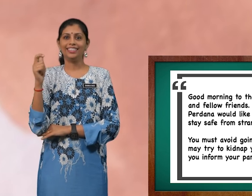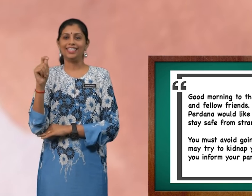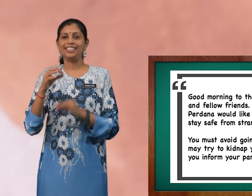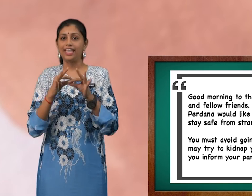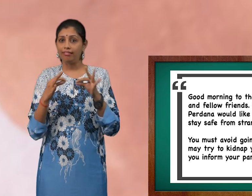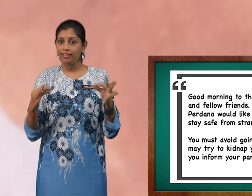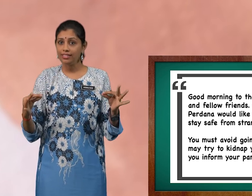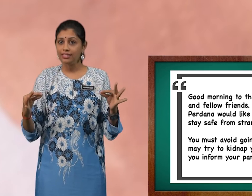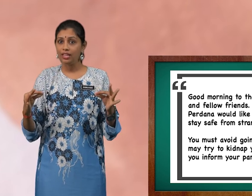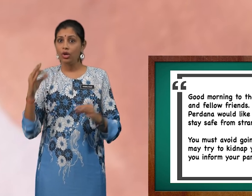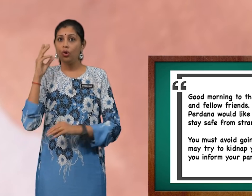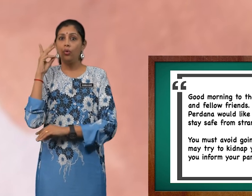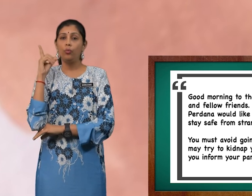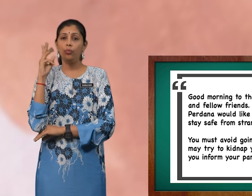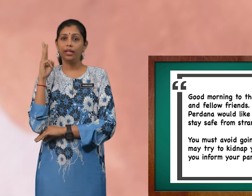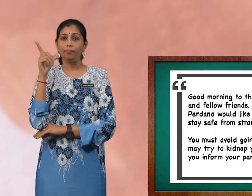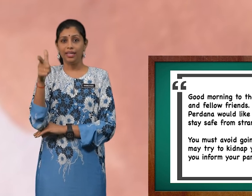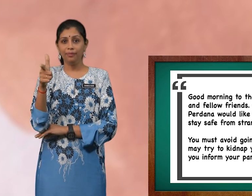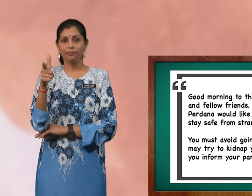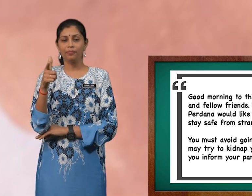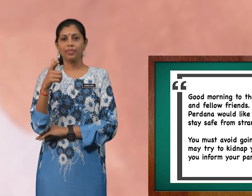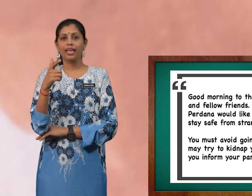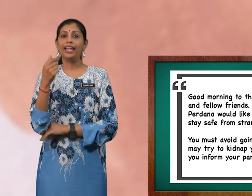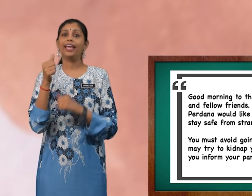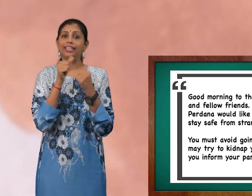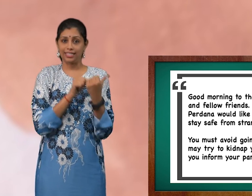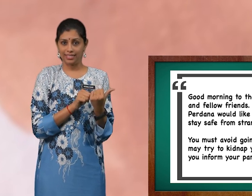the sentence will be like this.